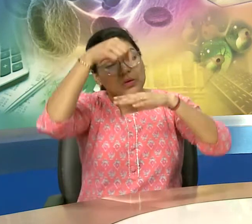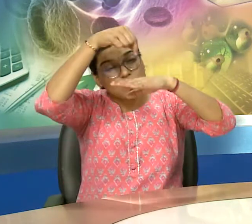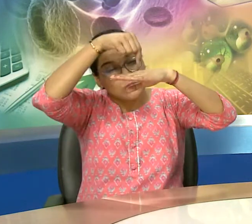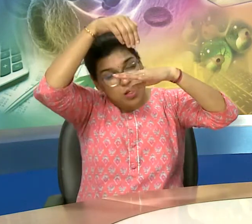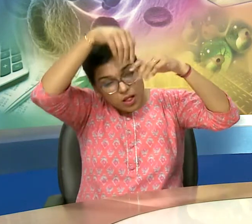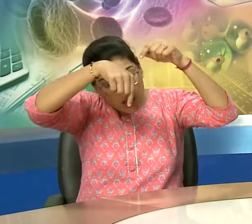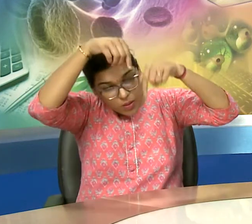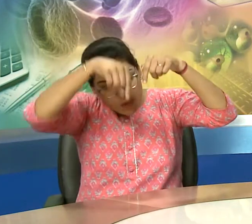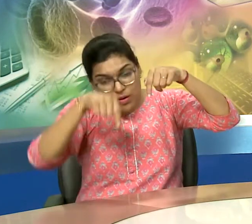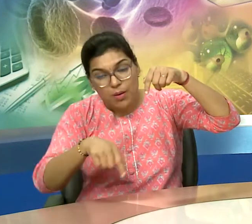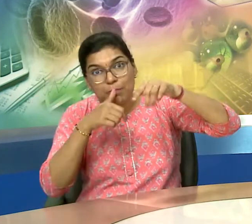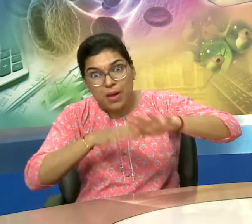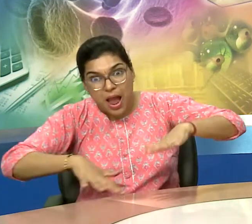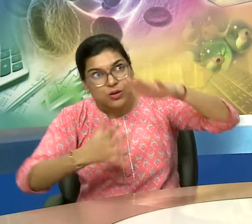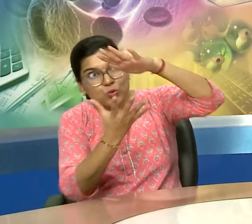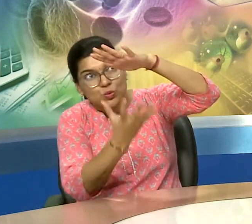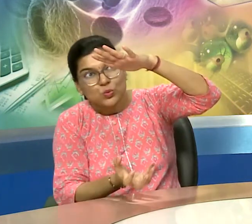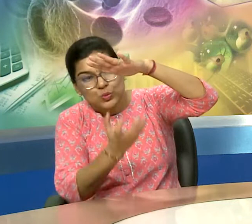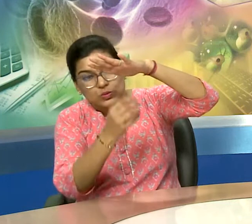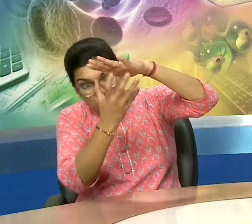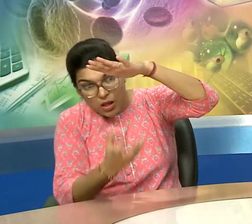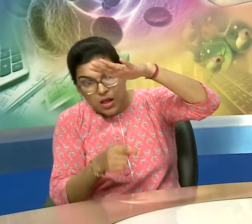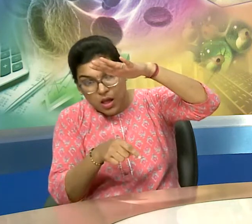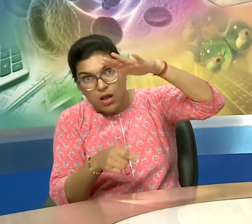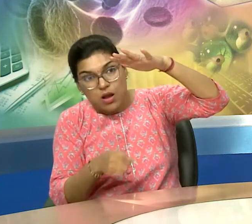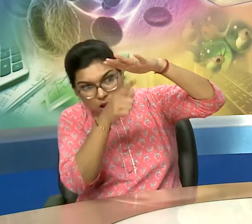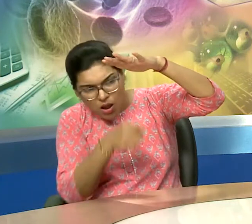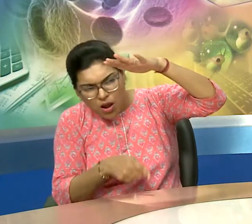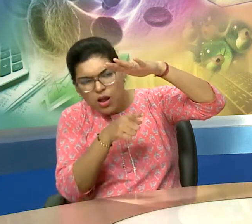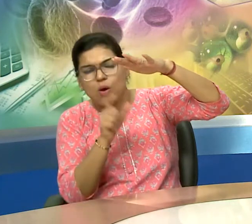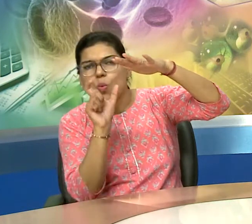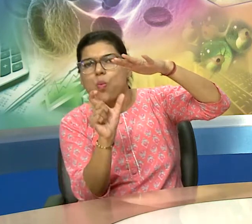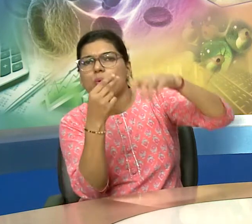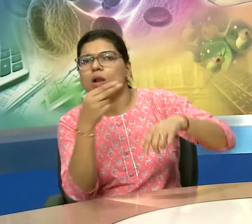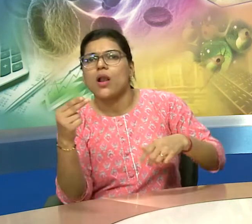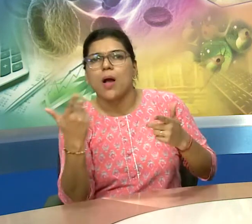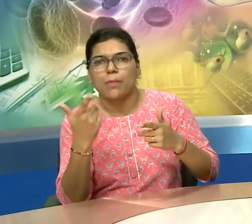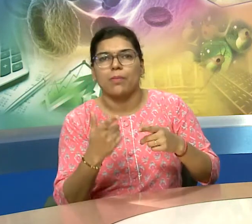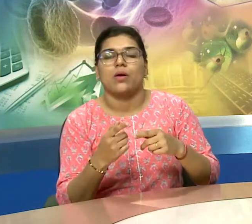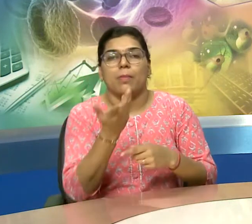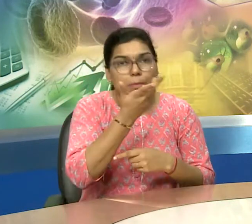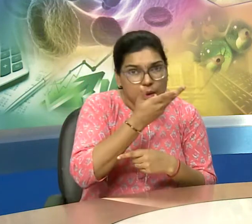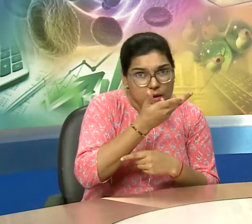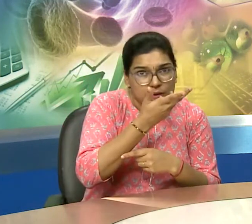pores. As we can see the pores in our skin, similarly there are very minute pores in the soil,